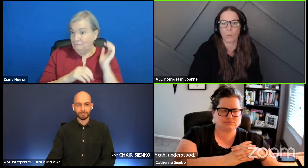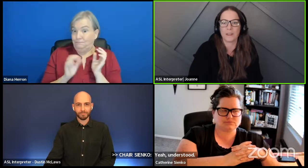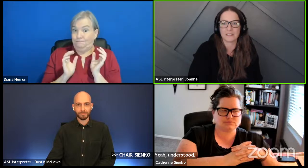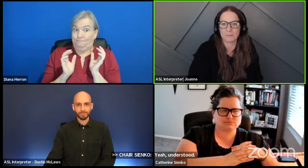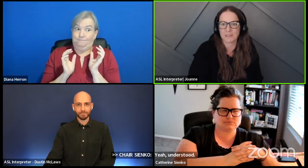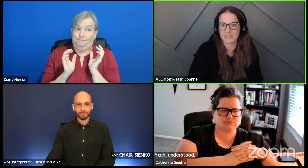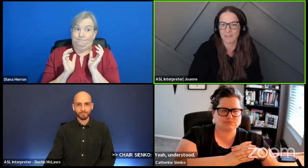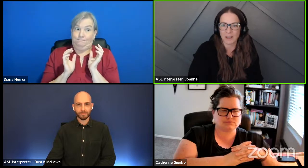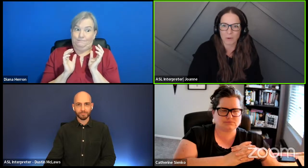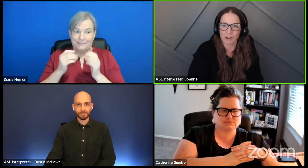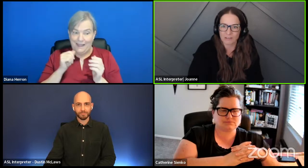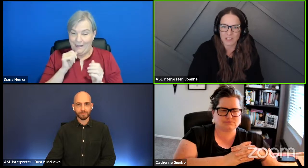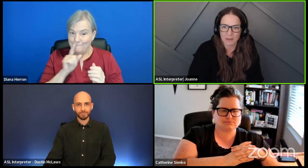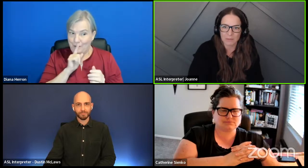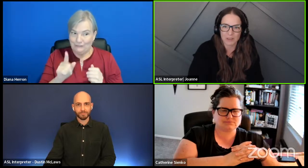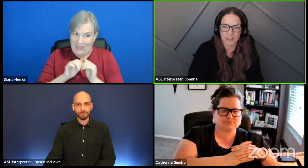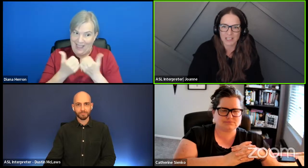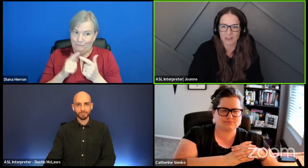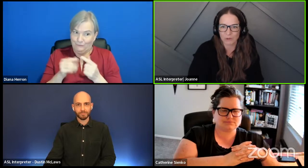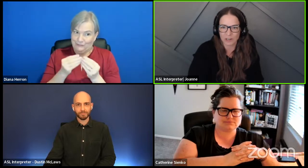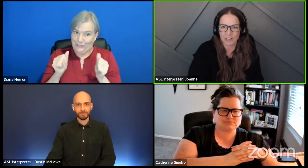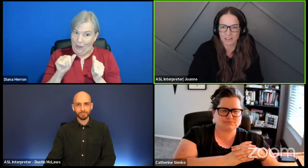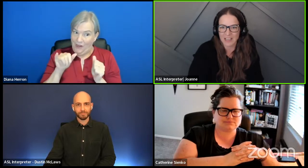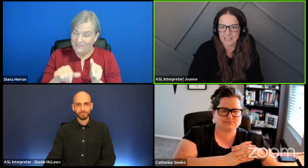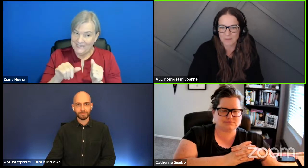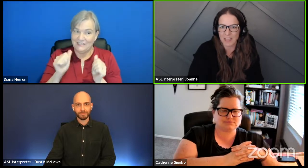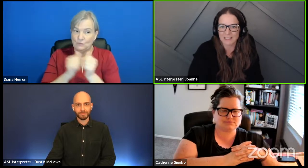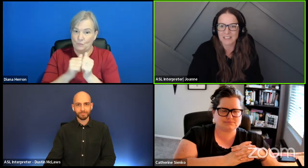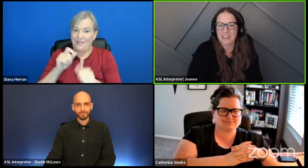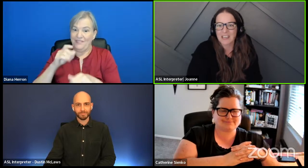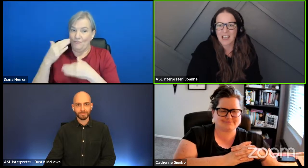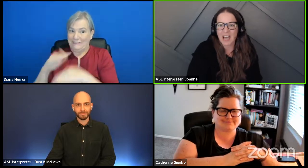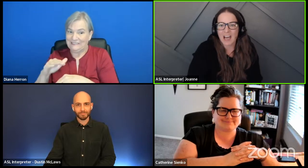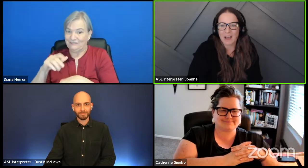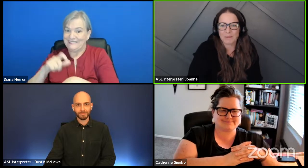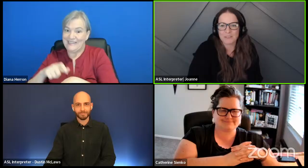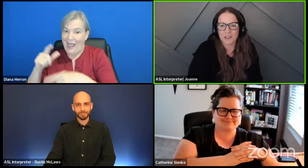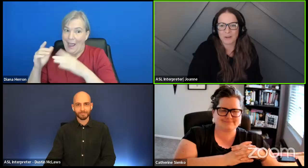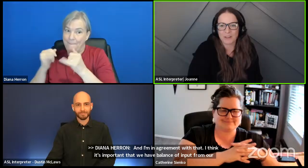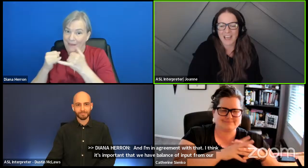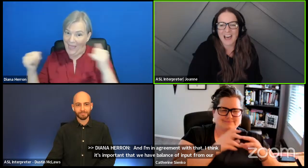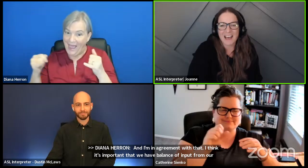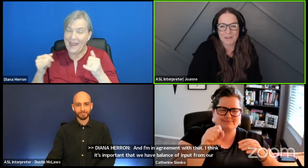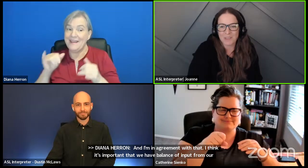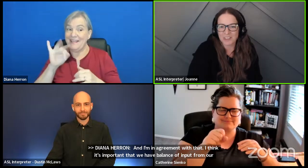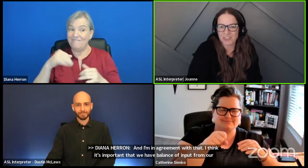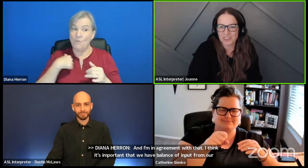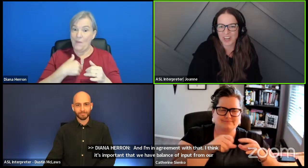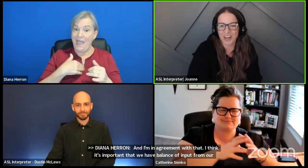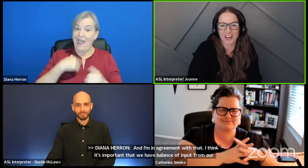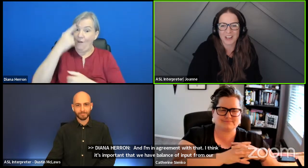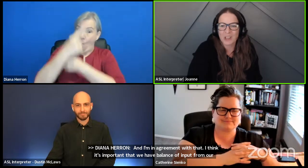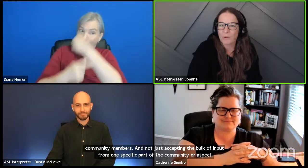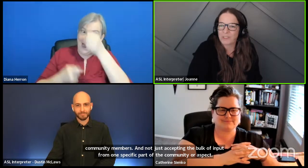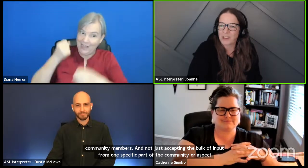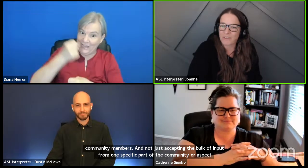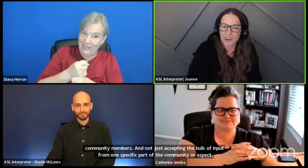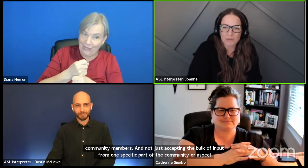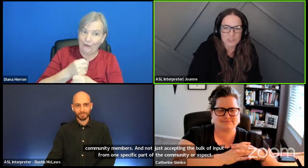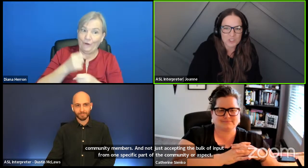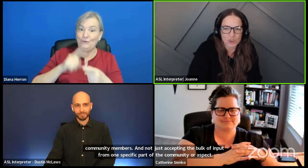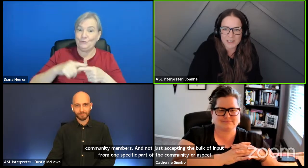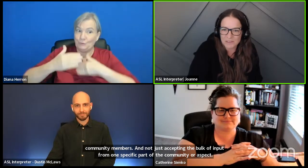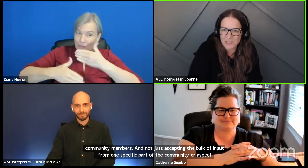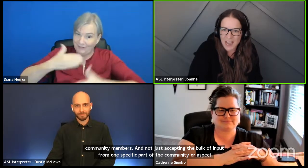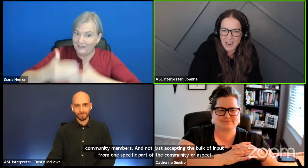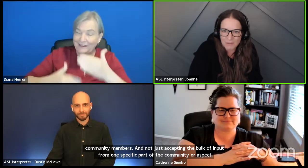input from one specific part of the community or aspect. So yeah, I'm not sure with our